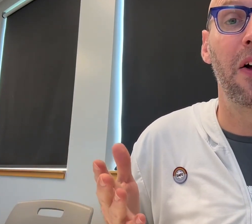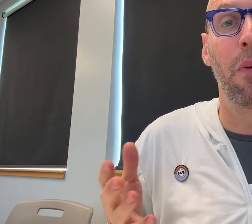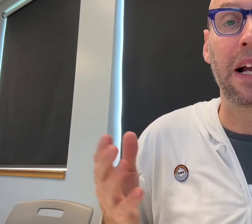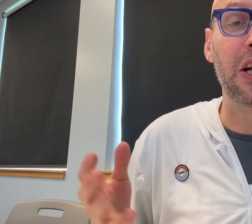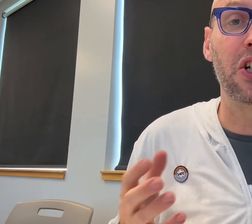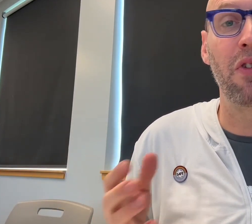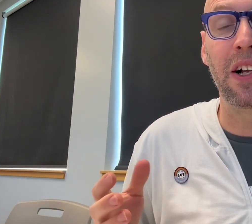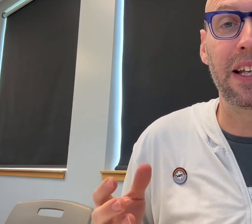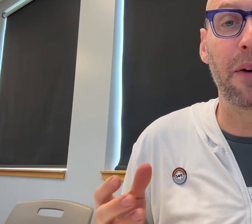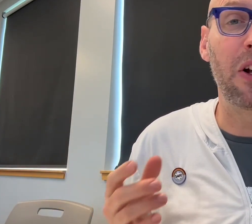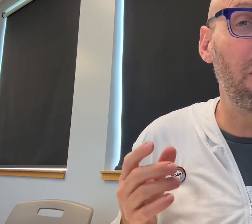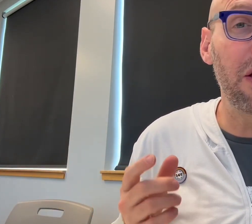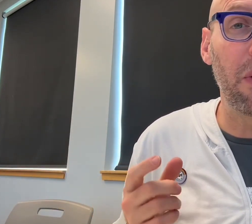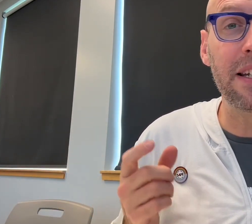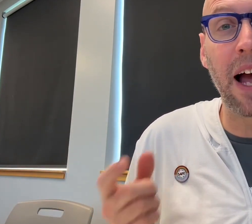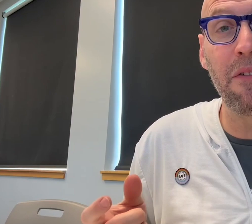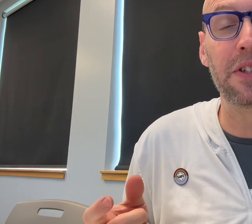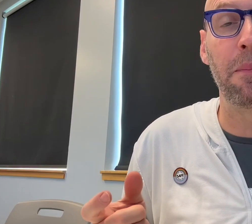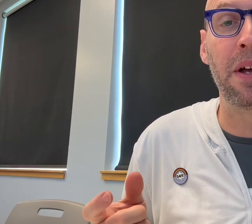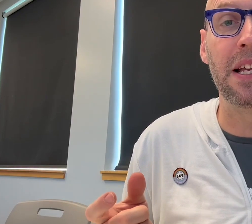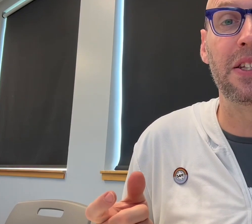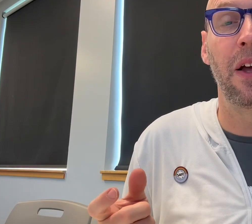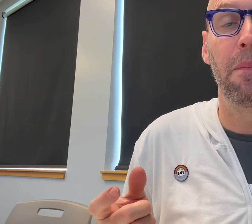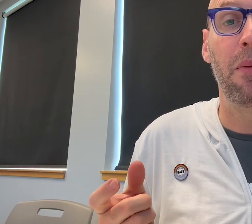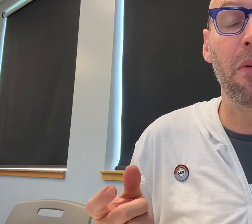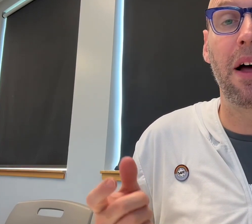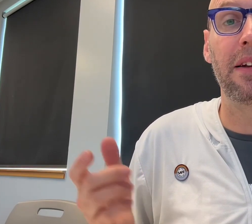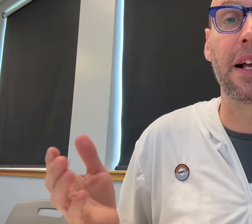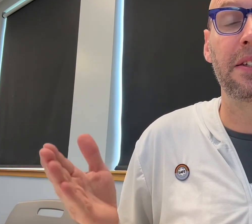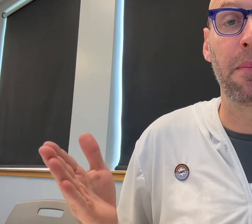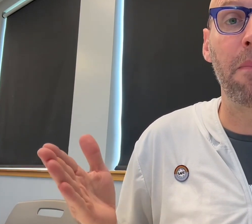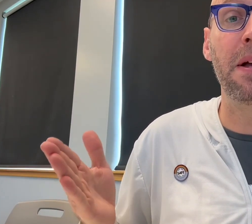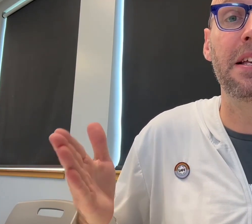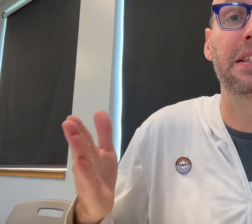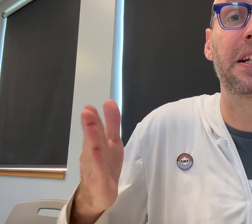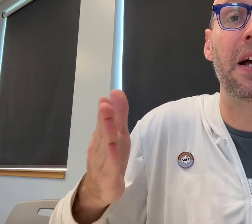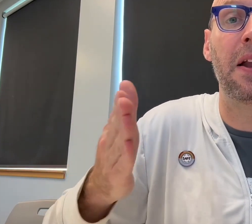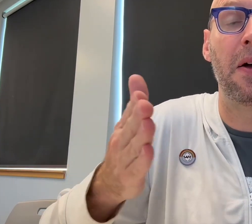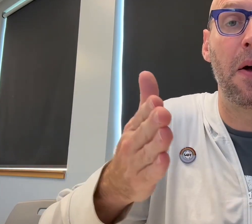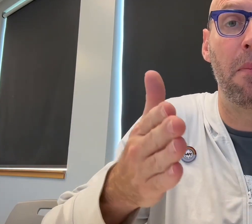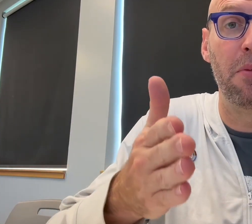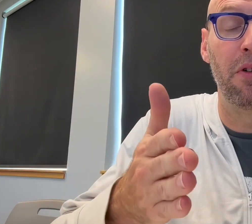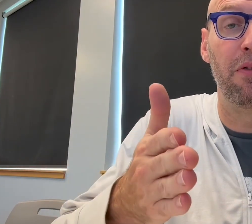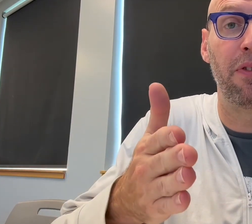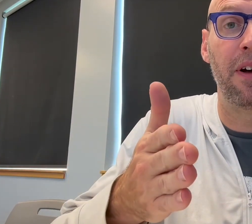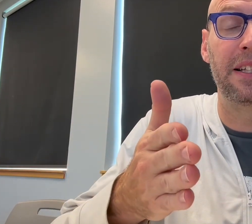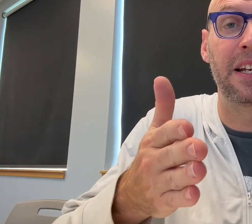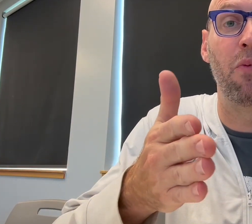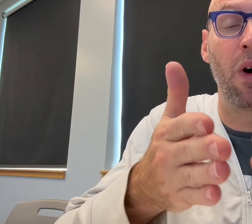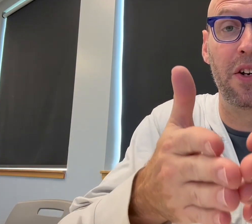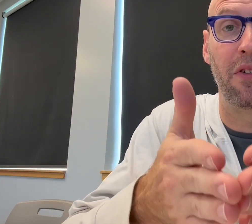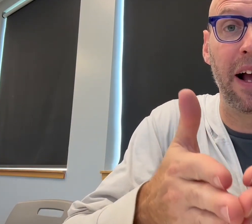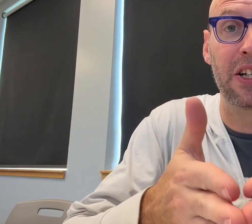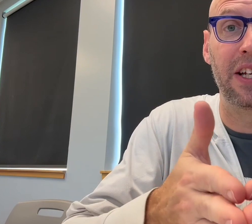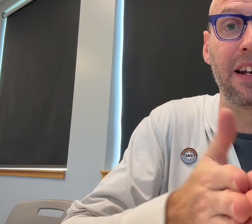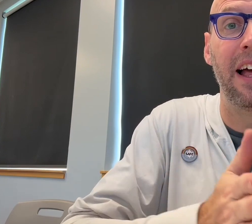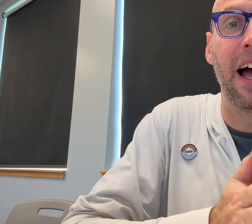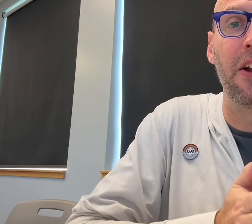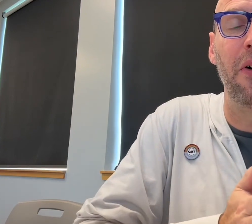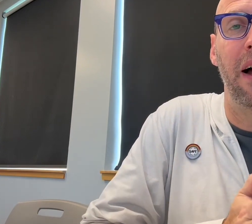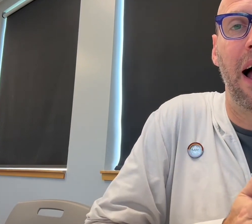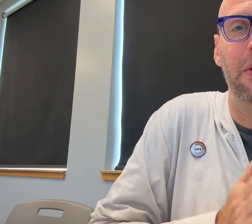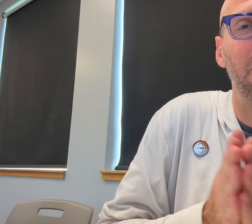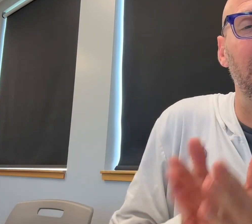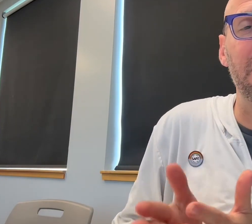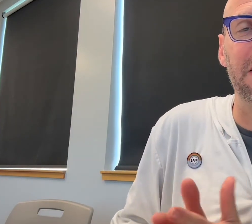where we're kind of struggling and we don't really want diverse opinions. We want like some opinions to kind of move us in one direction. I